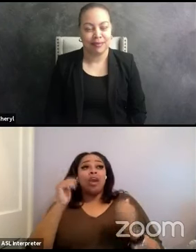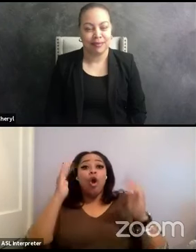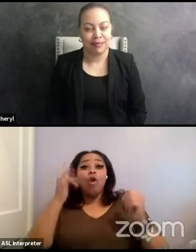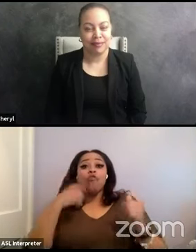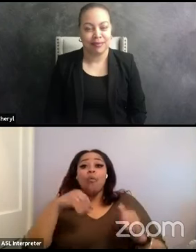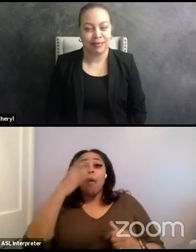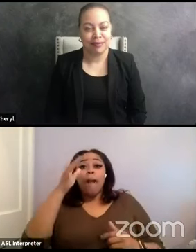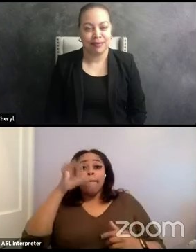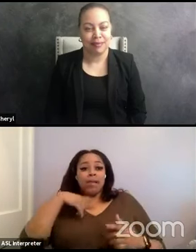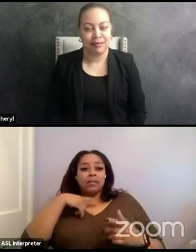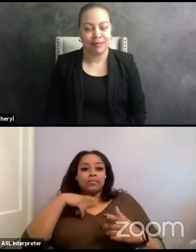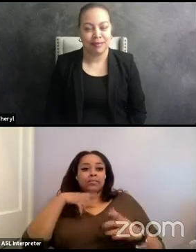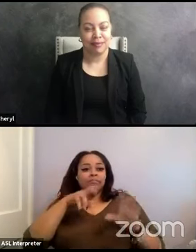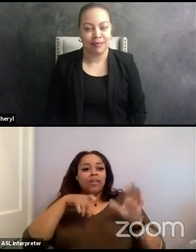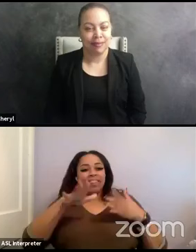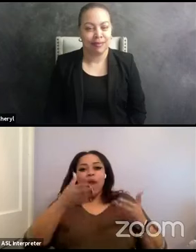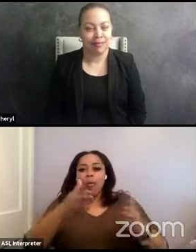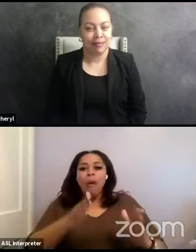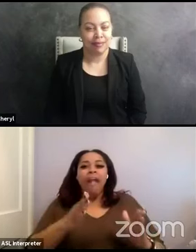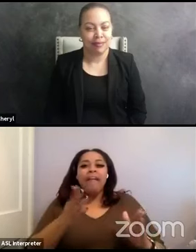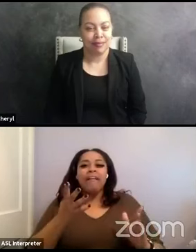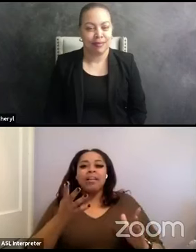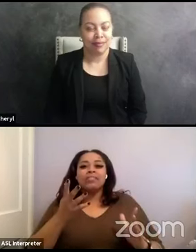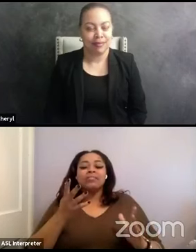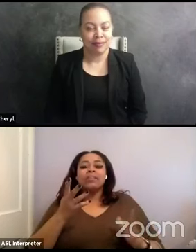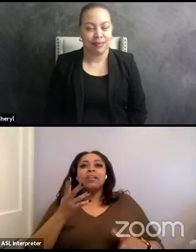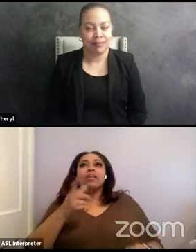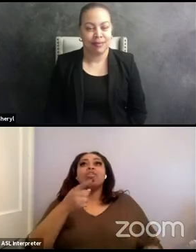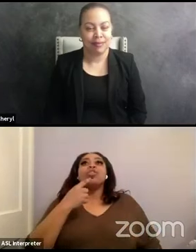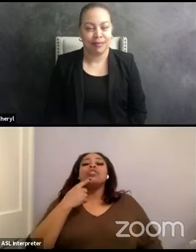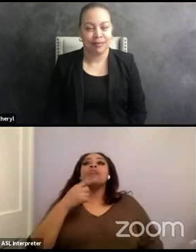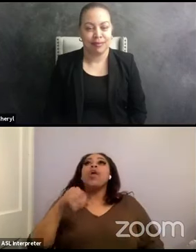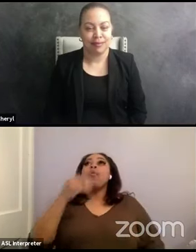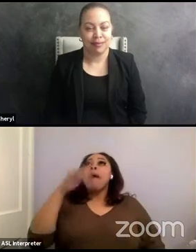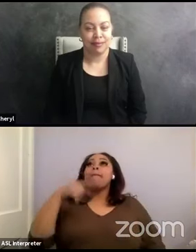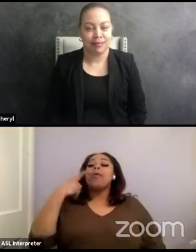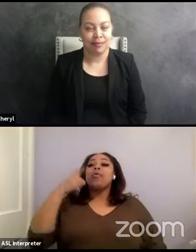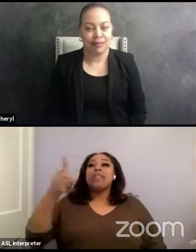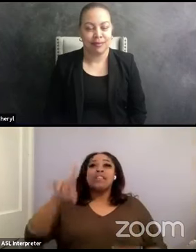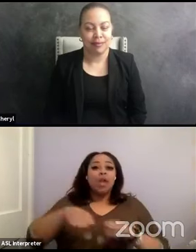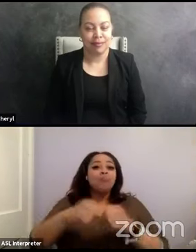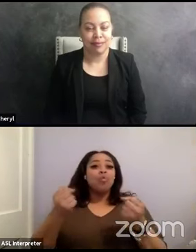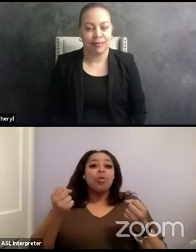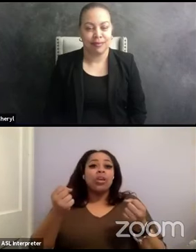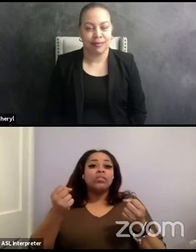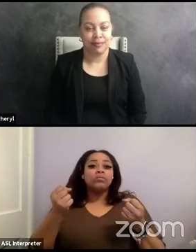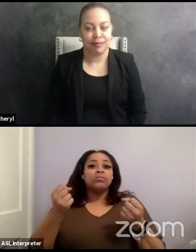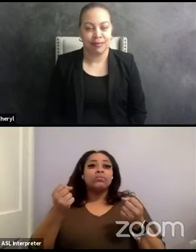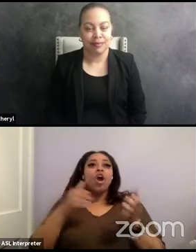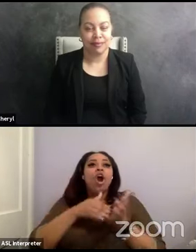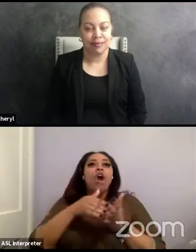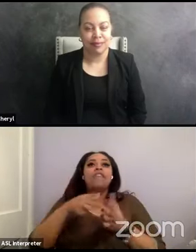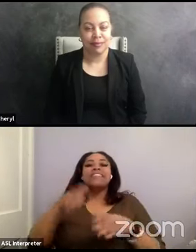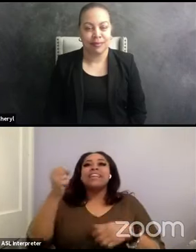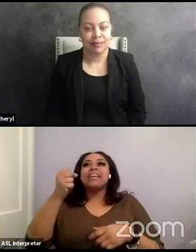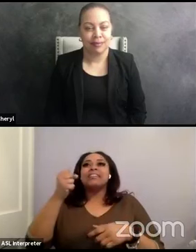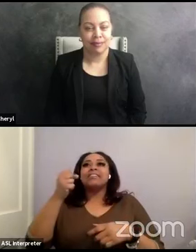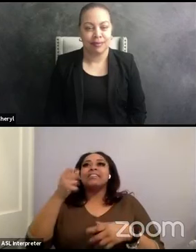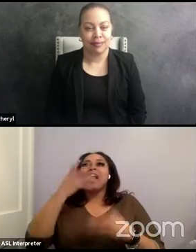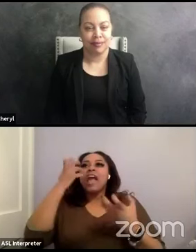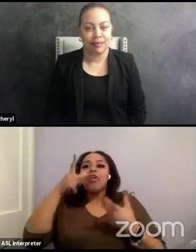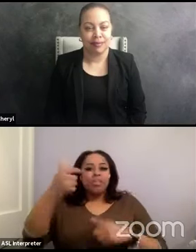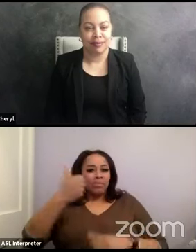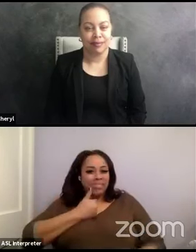own way? And also, you had said white men who think that they are broken often take that anger out on